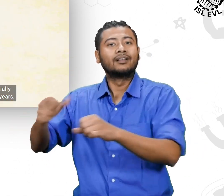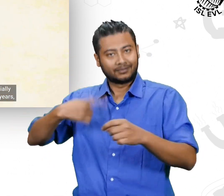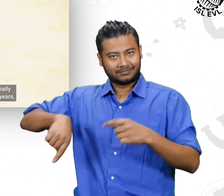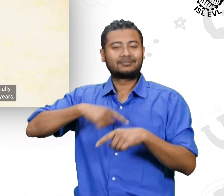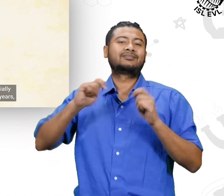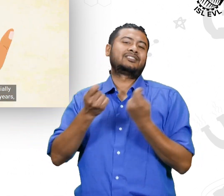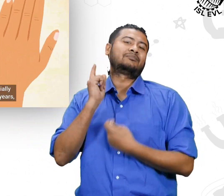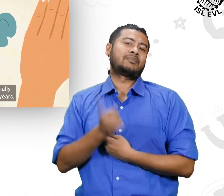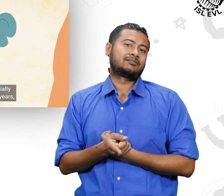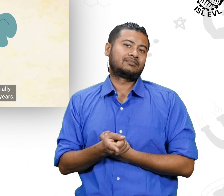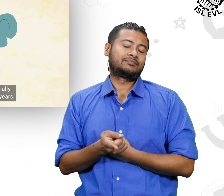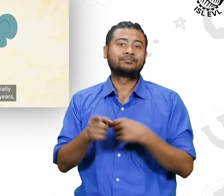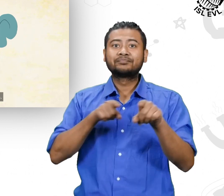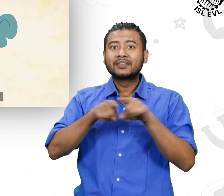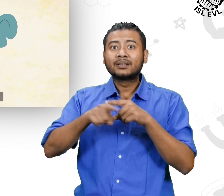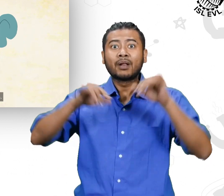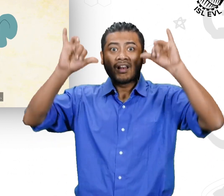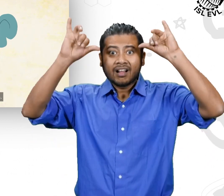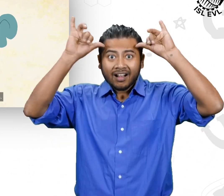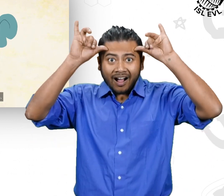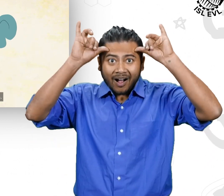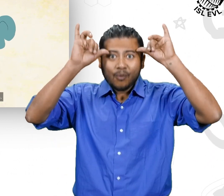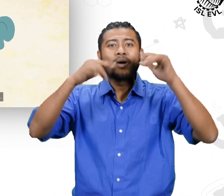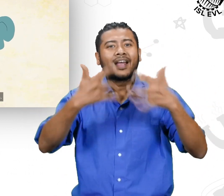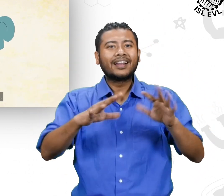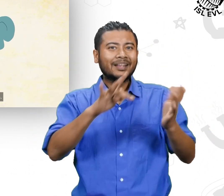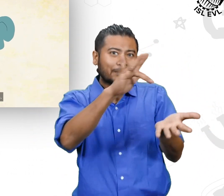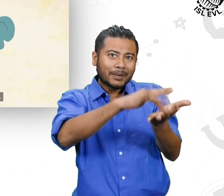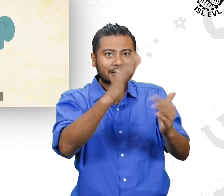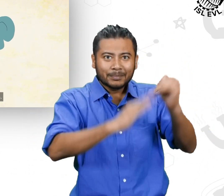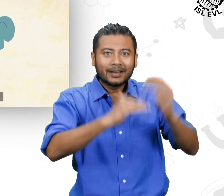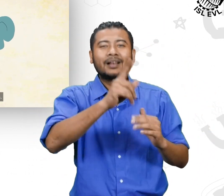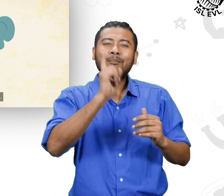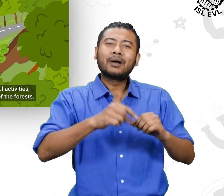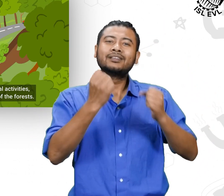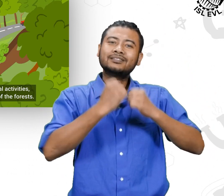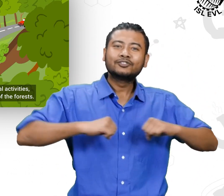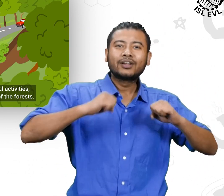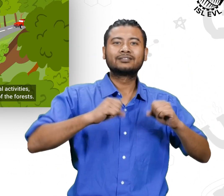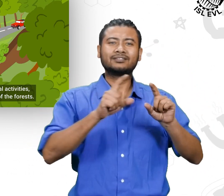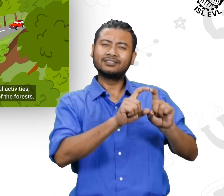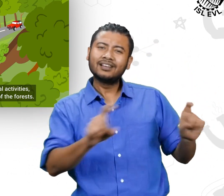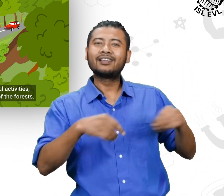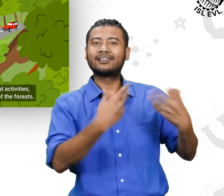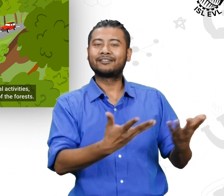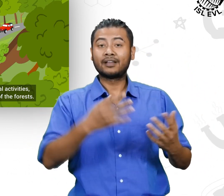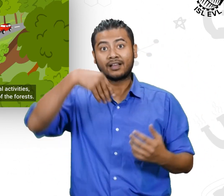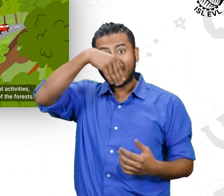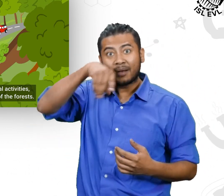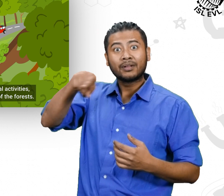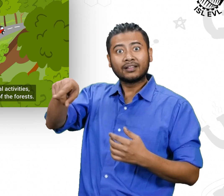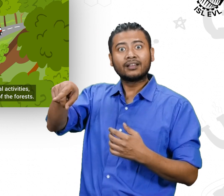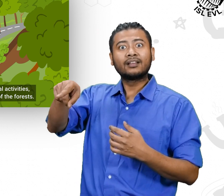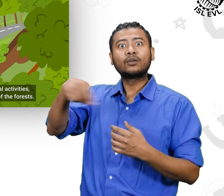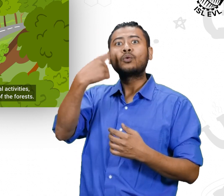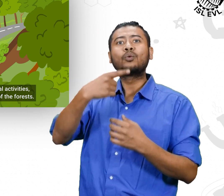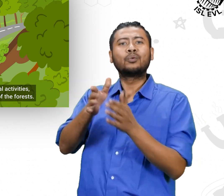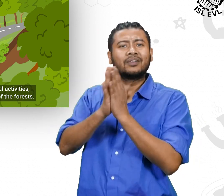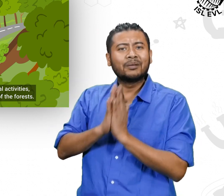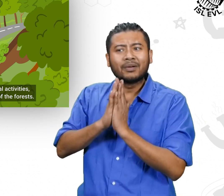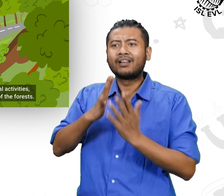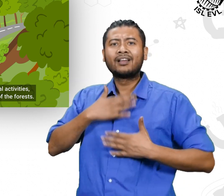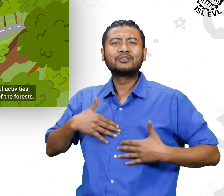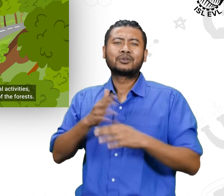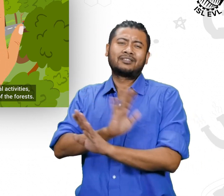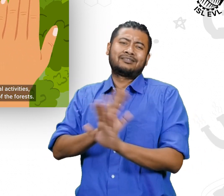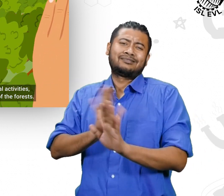young females in their reproductive years, in religious processions or for rides. We could reduce human-centric developmental